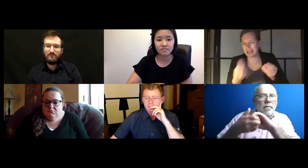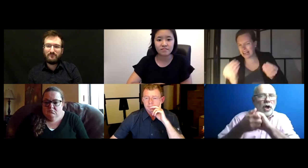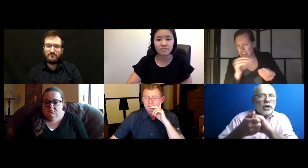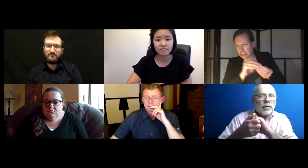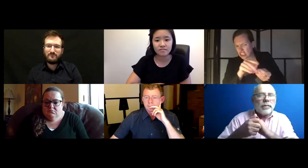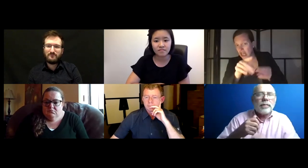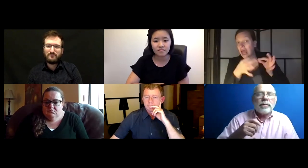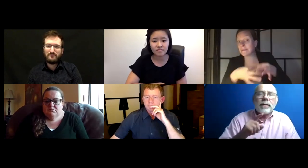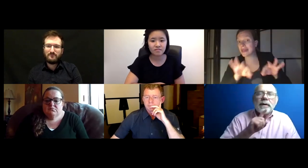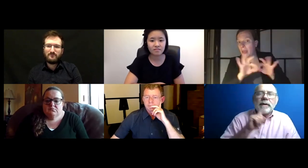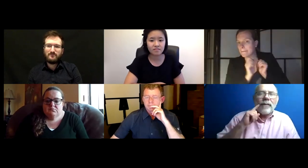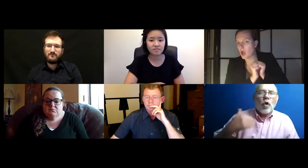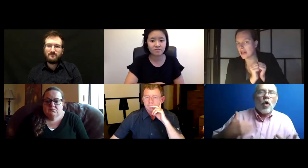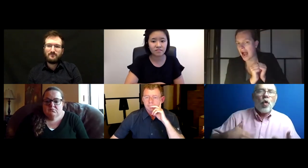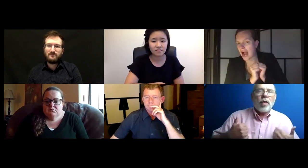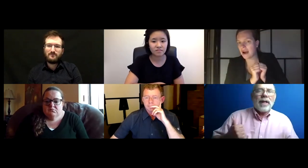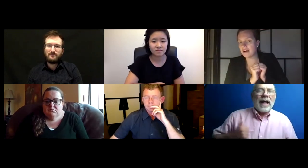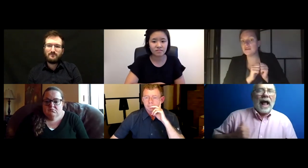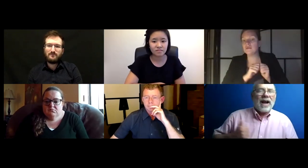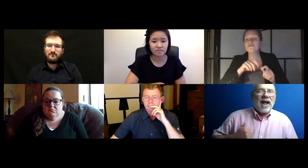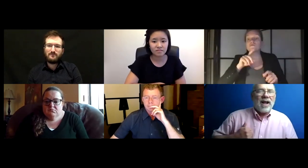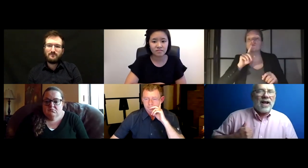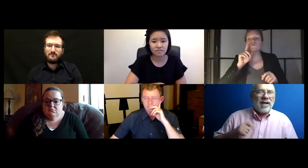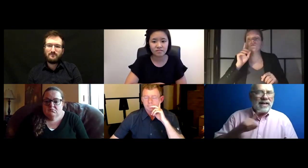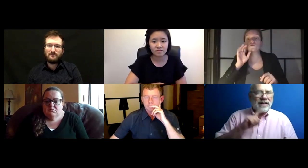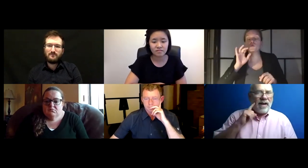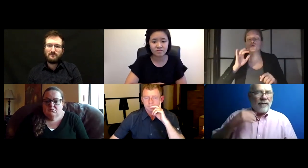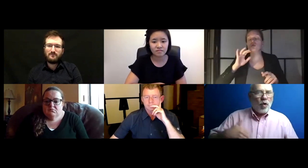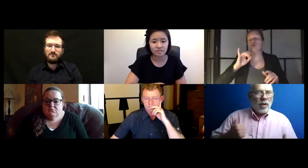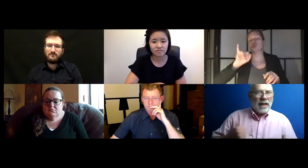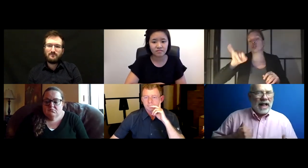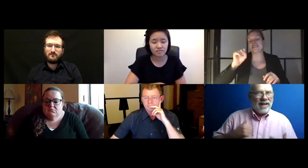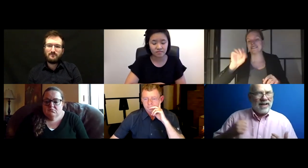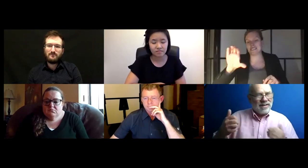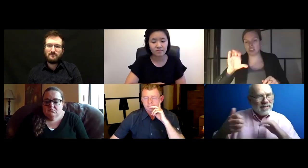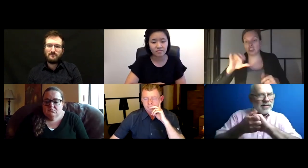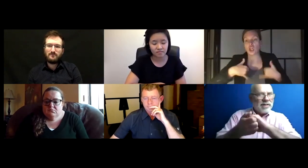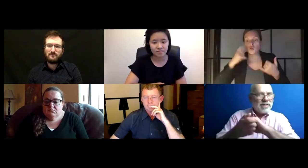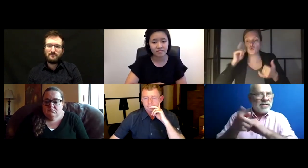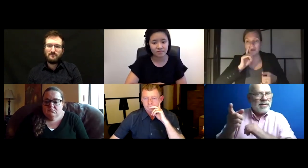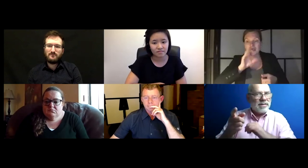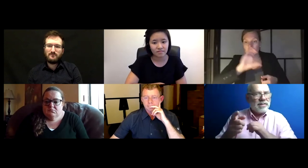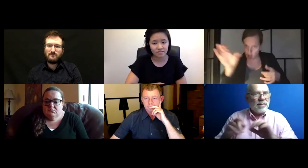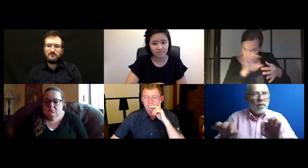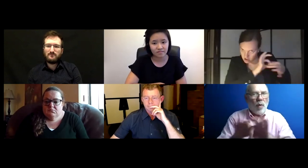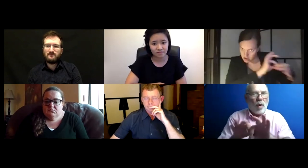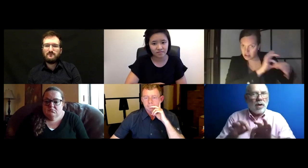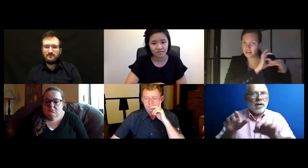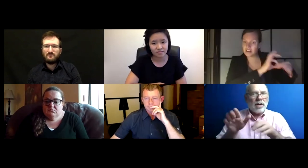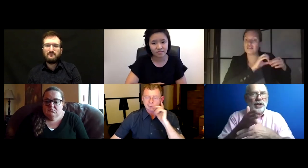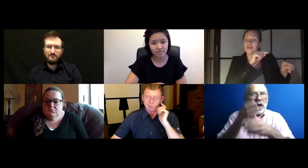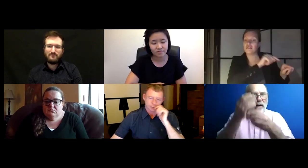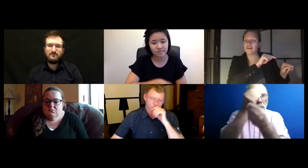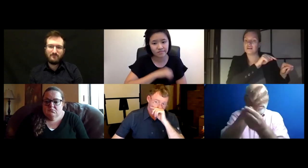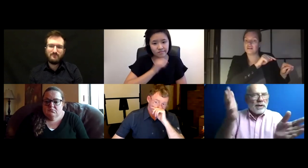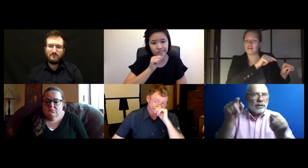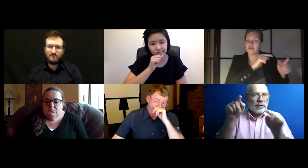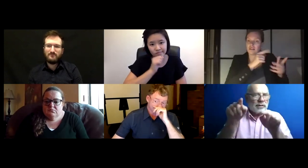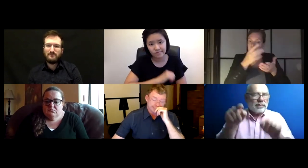Gary? I'd also like to add to that the importance of partnership. The youth of Canada